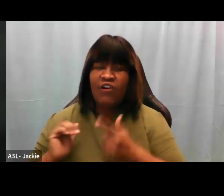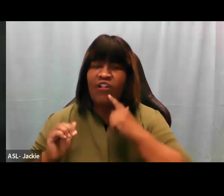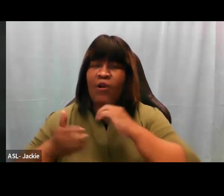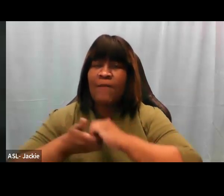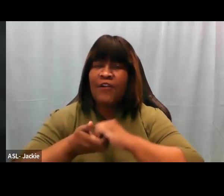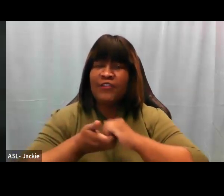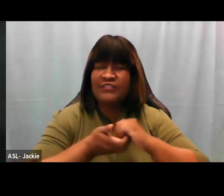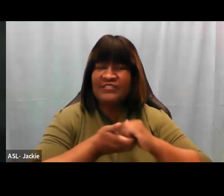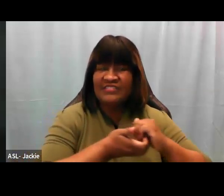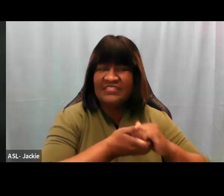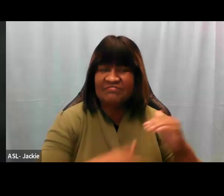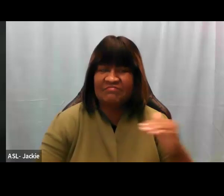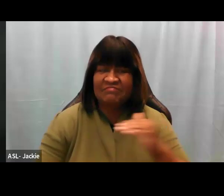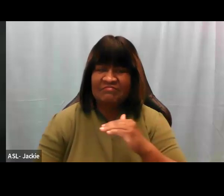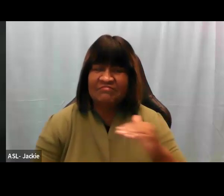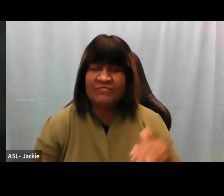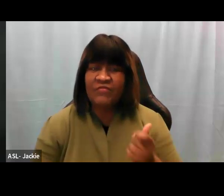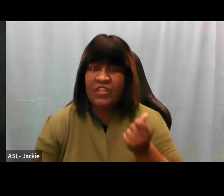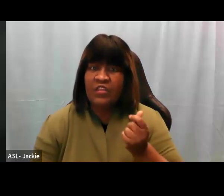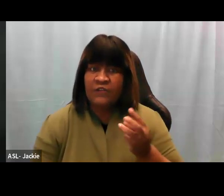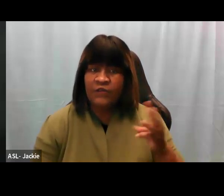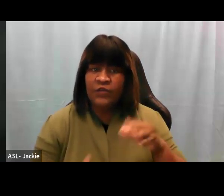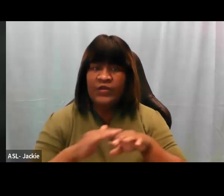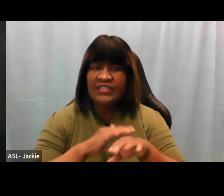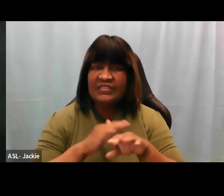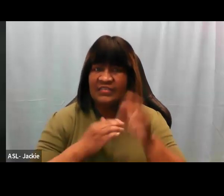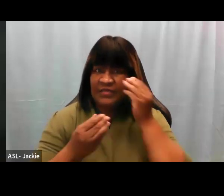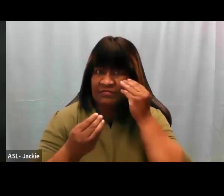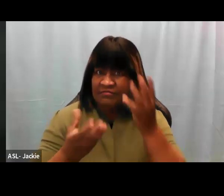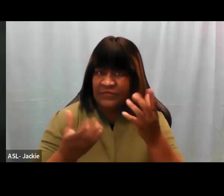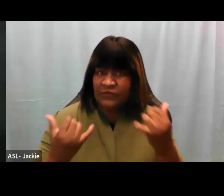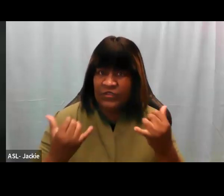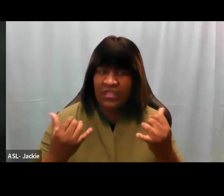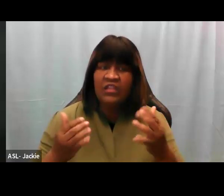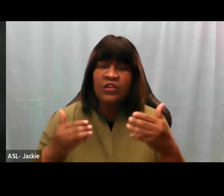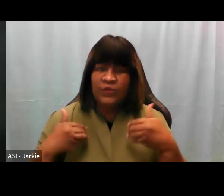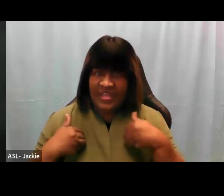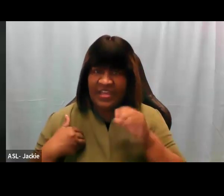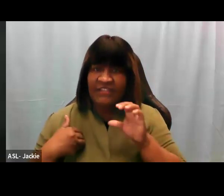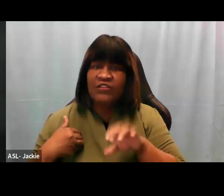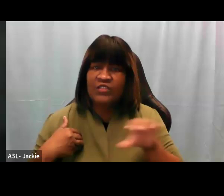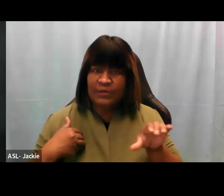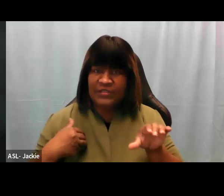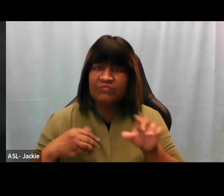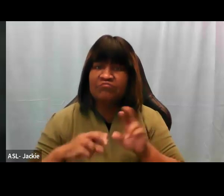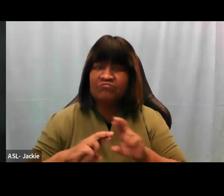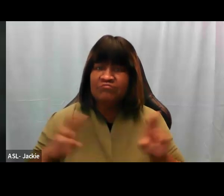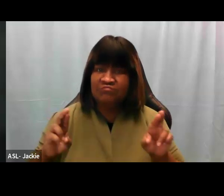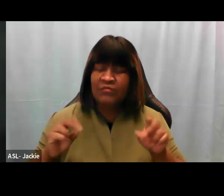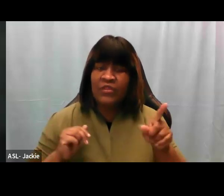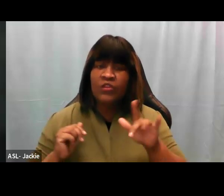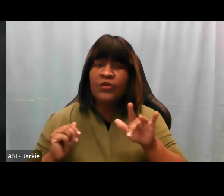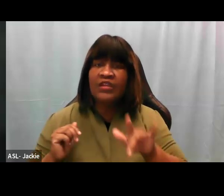partners. A few accessibility notes for today. We do have captioning available. You can